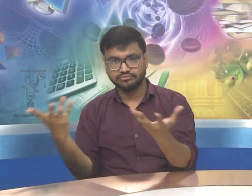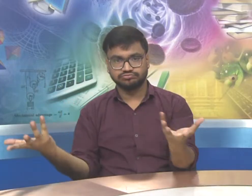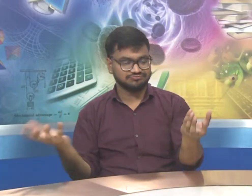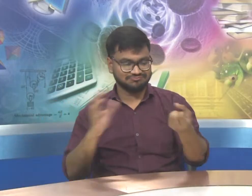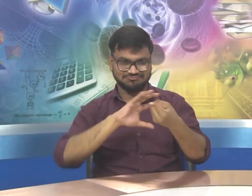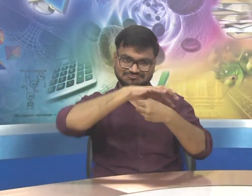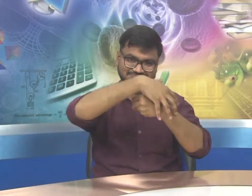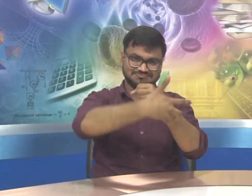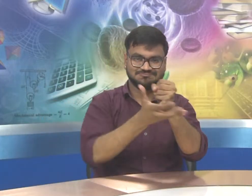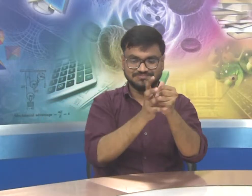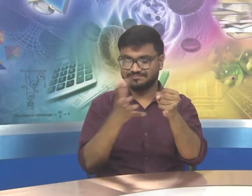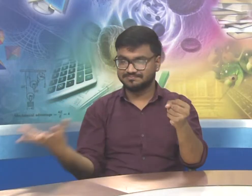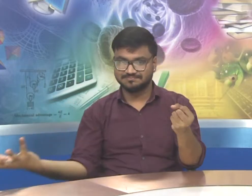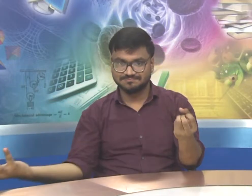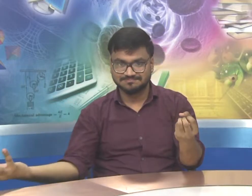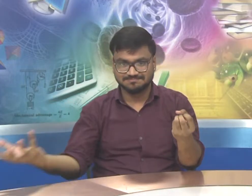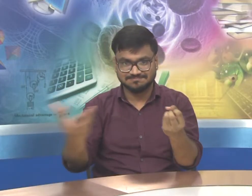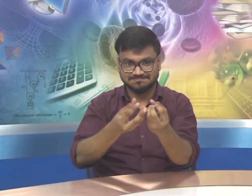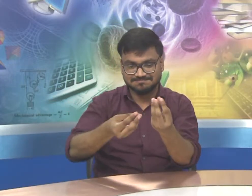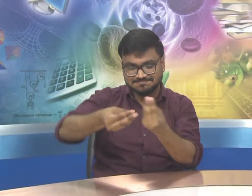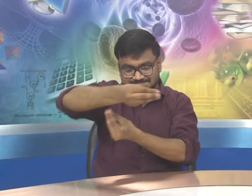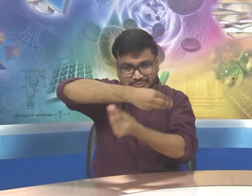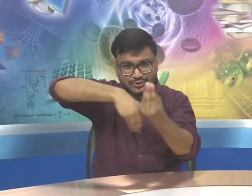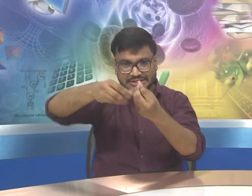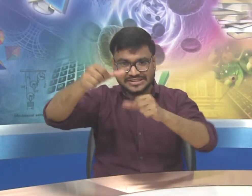they can only rearrange.